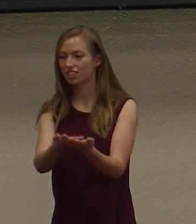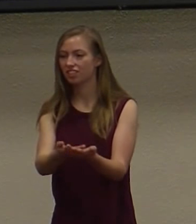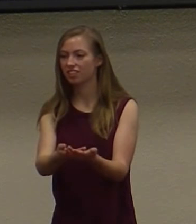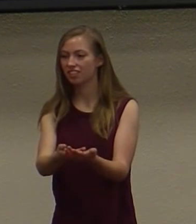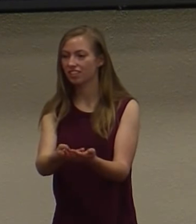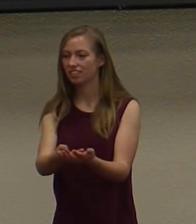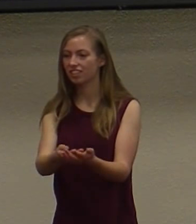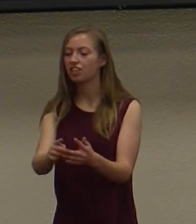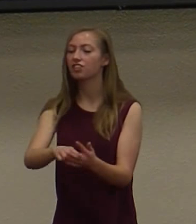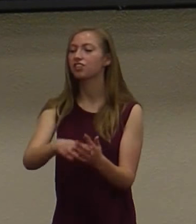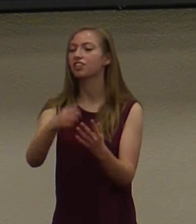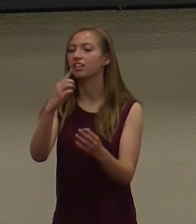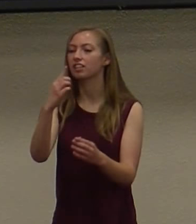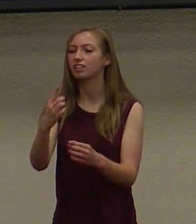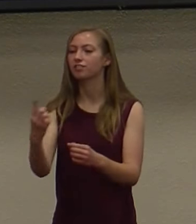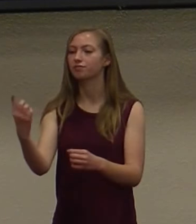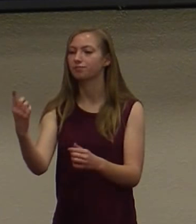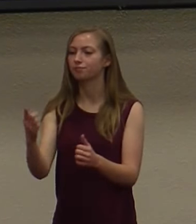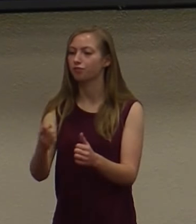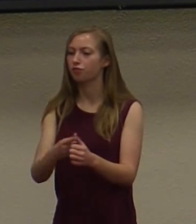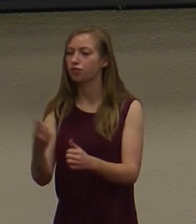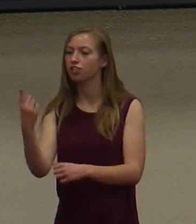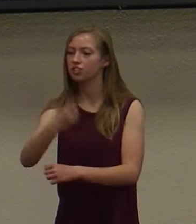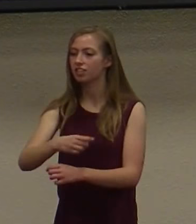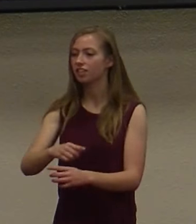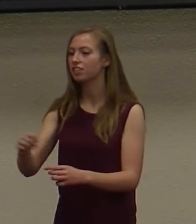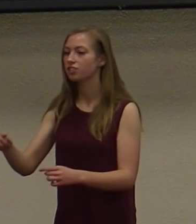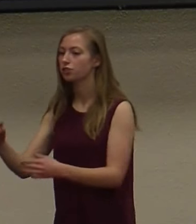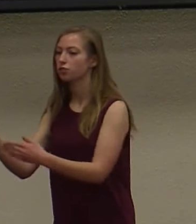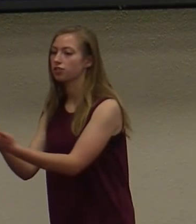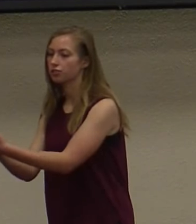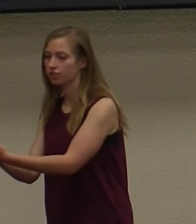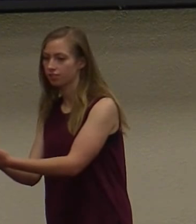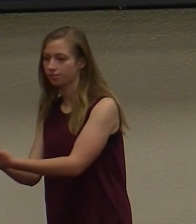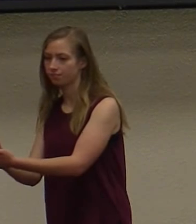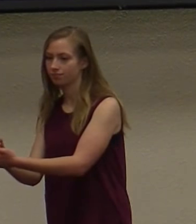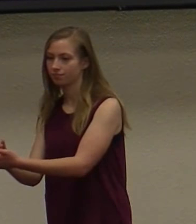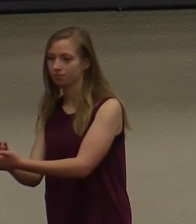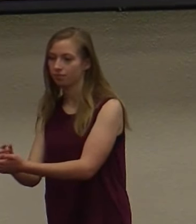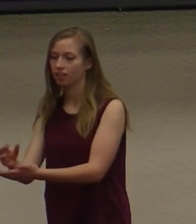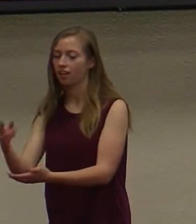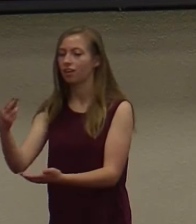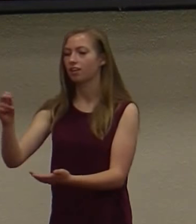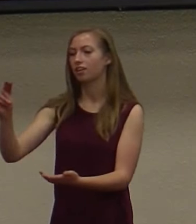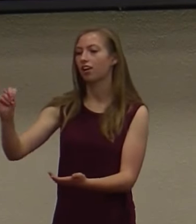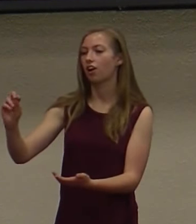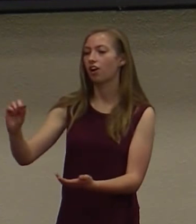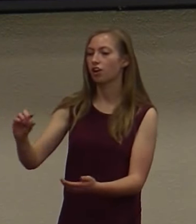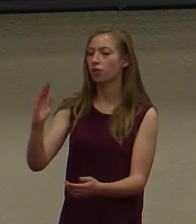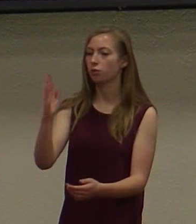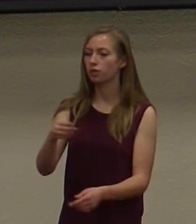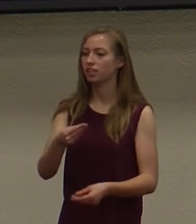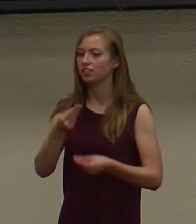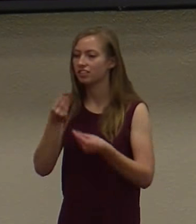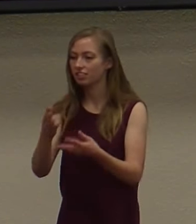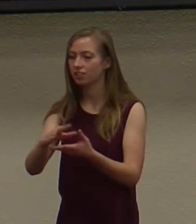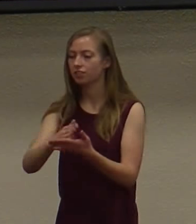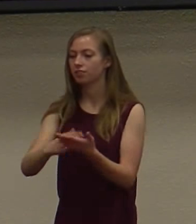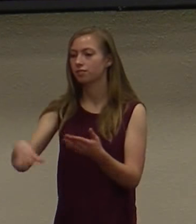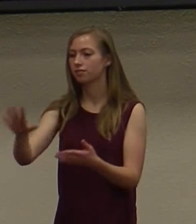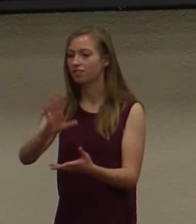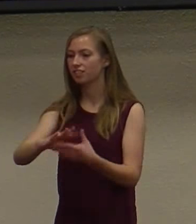day one till the time that they graduated. Hong An will tell you some of his story. He's a third